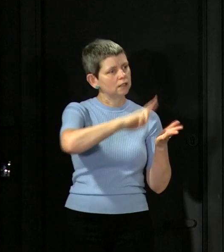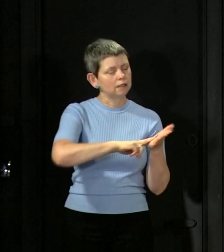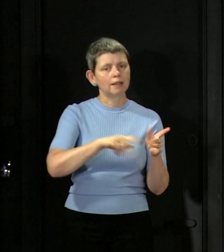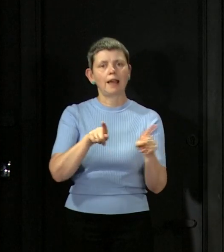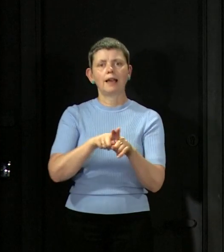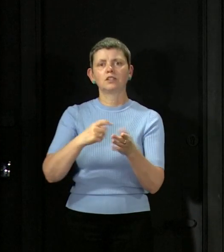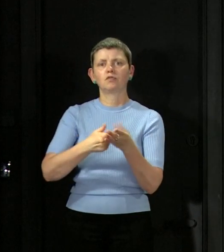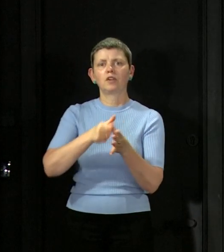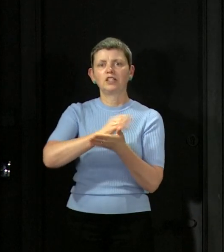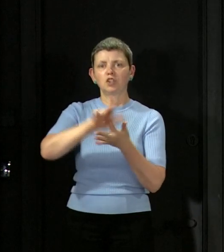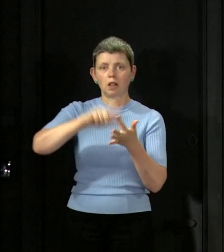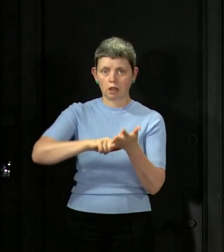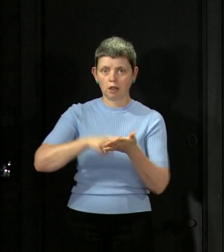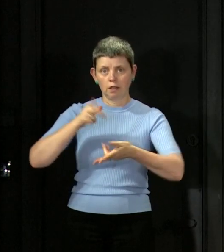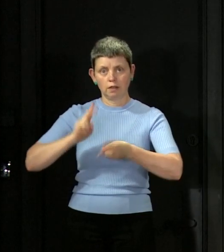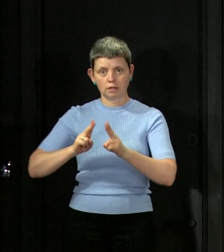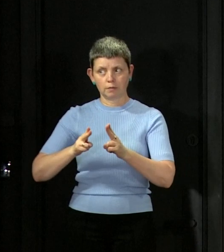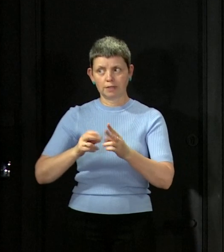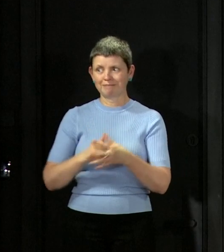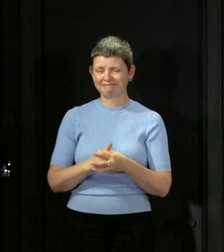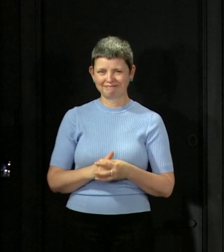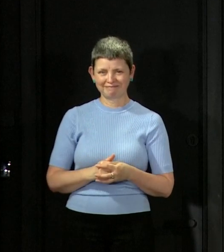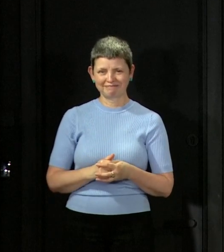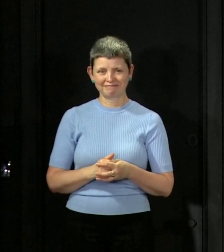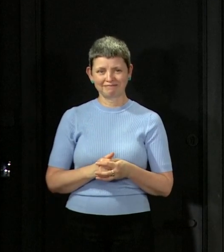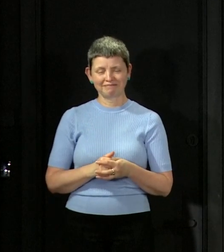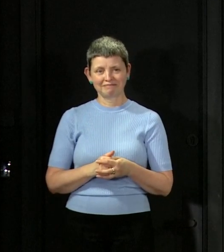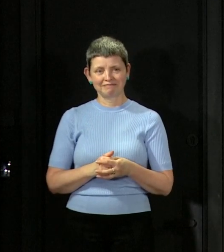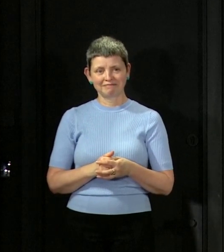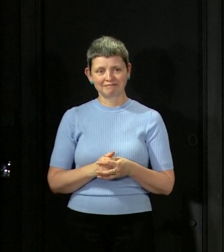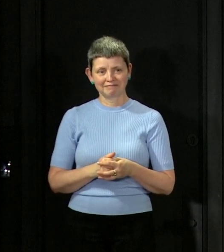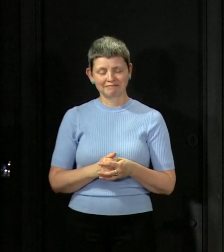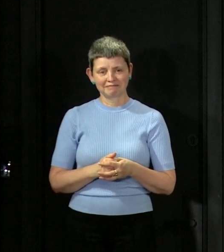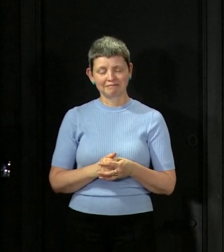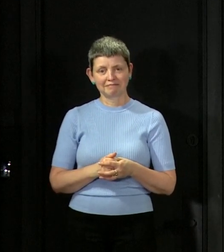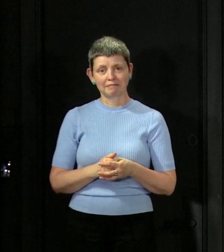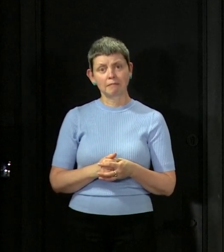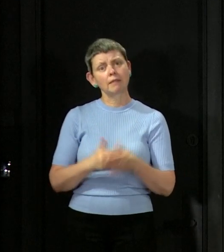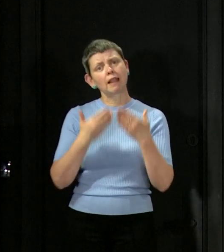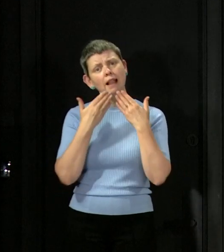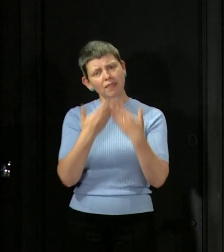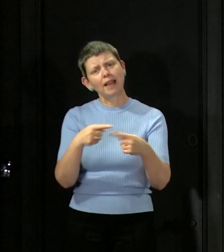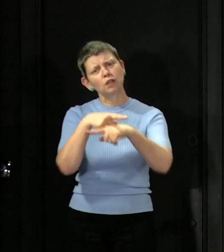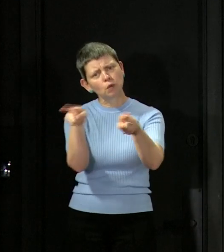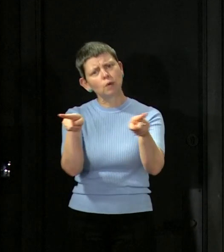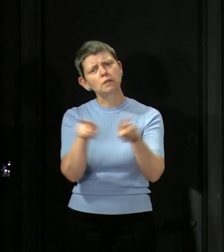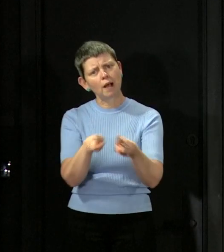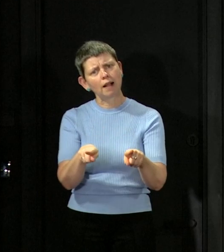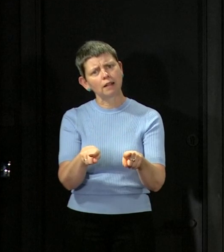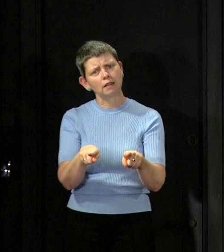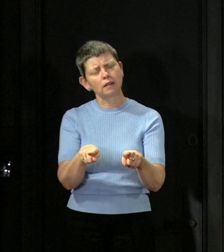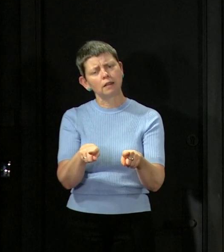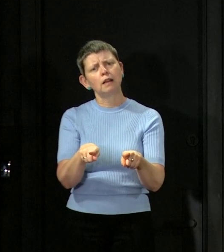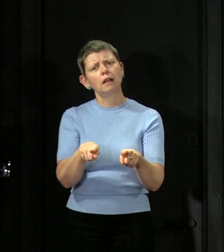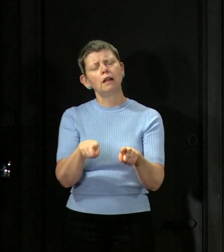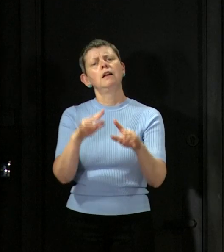Rachel, our BSL interpreter today, and thank all of you for your